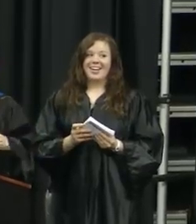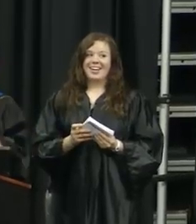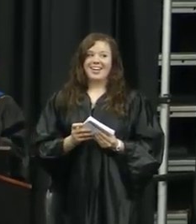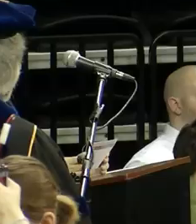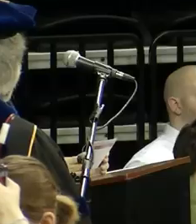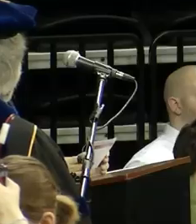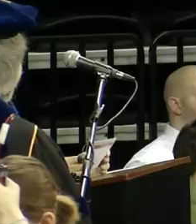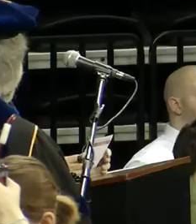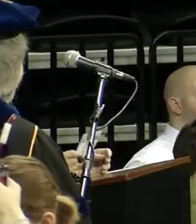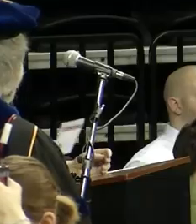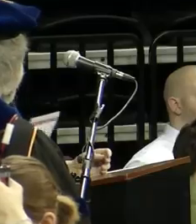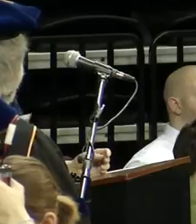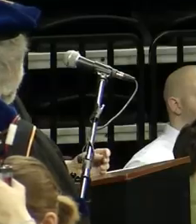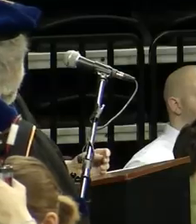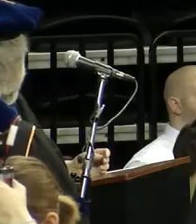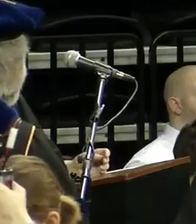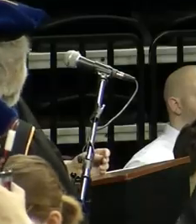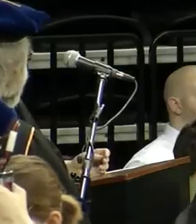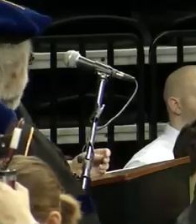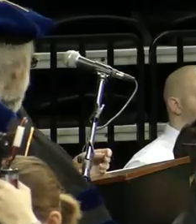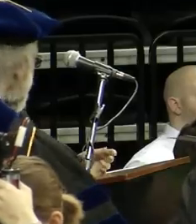Alexandria Lynn Sterks.